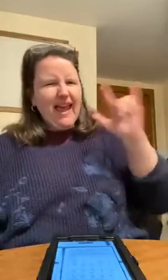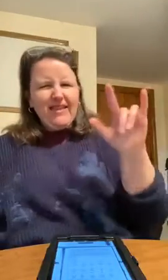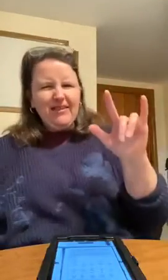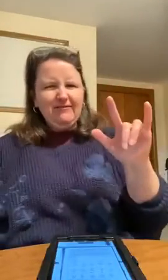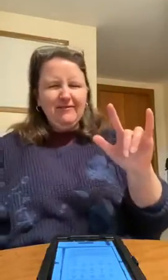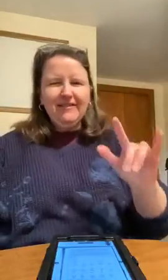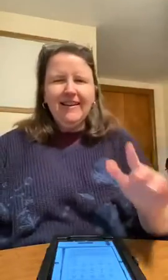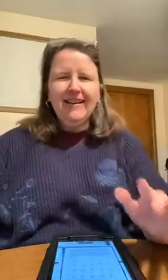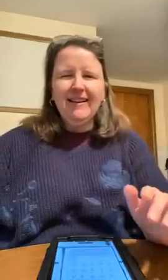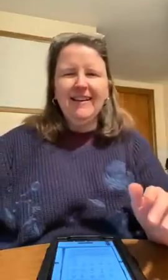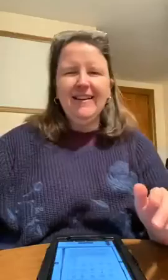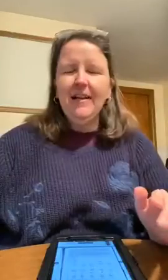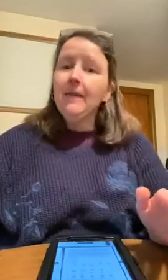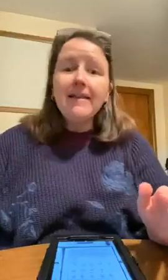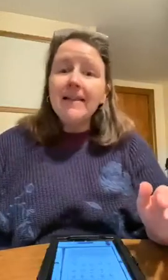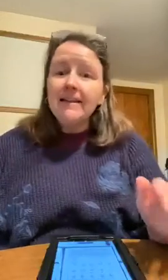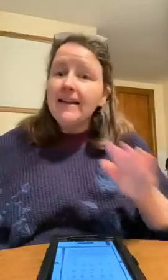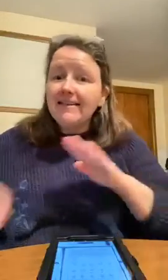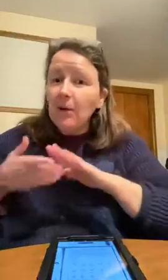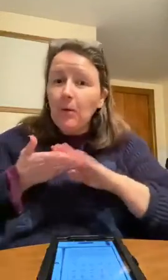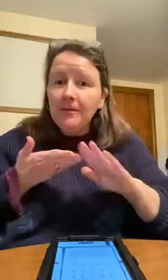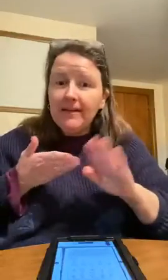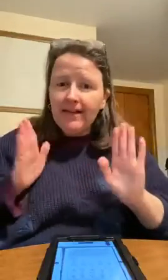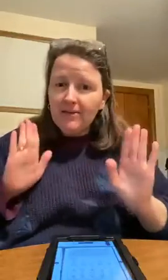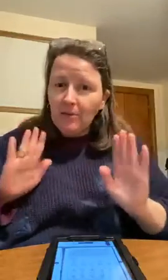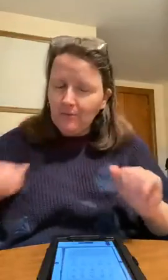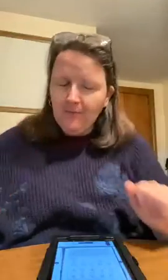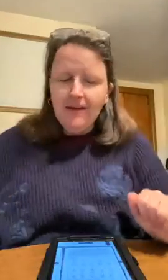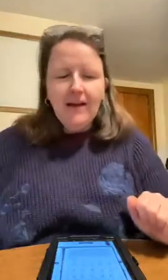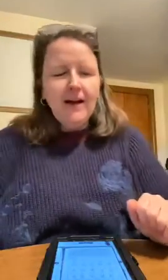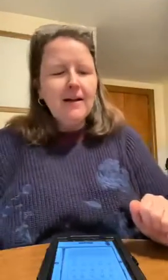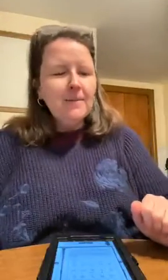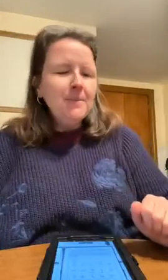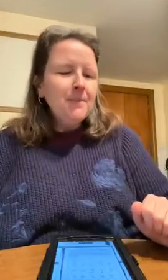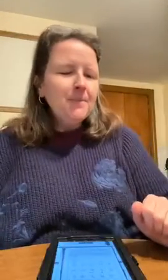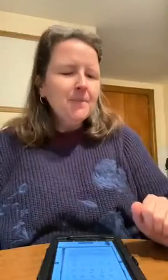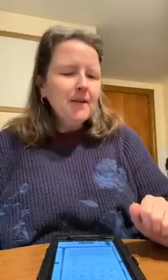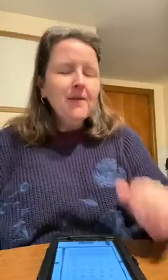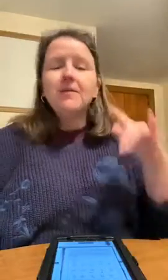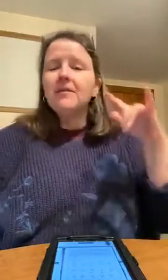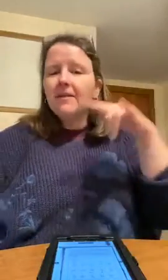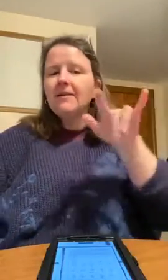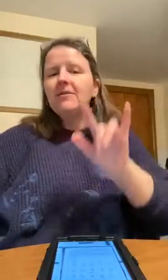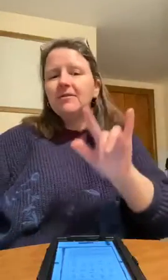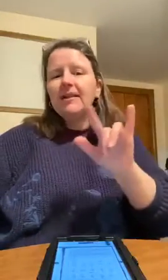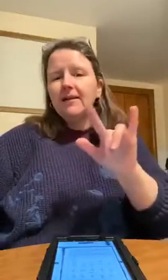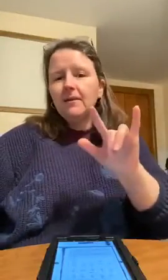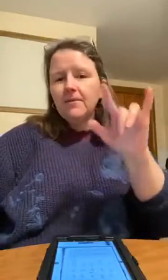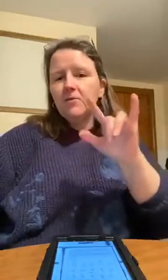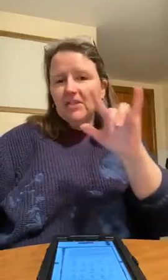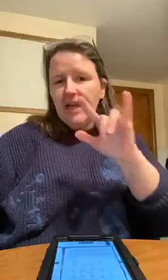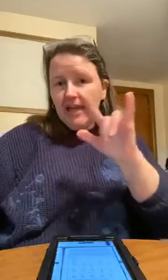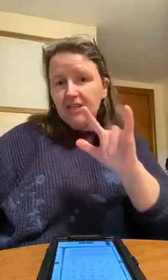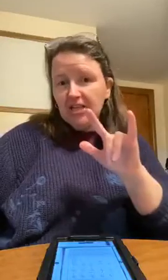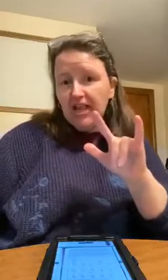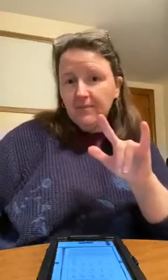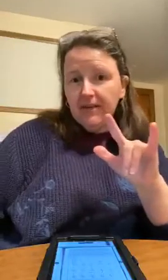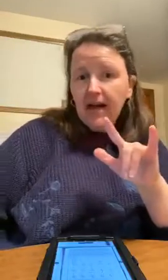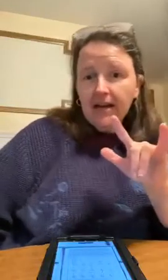you. That's not nice though. Not nice though. So you can use the I love you hand shape, the